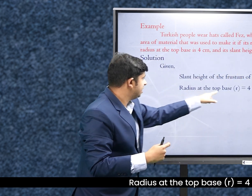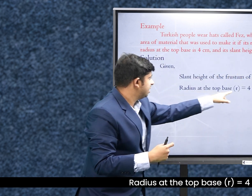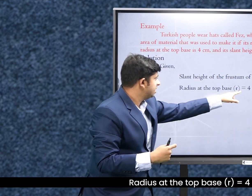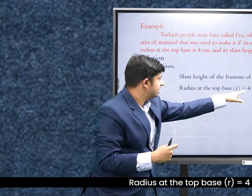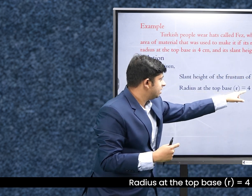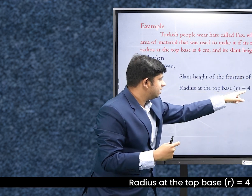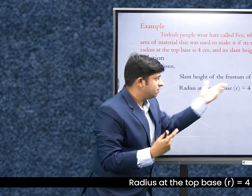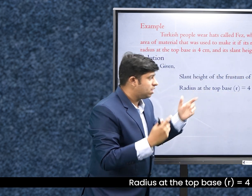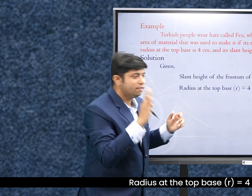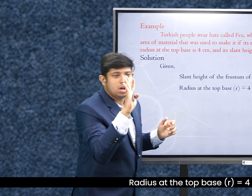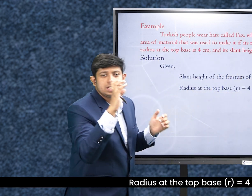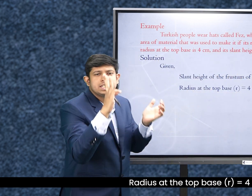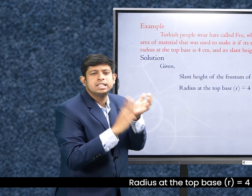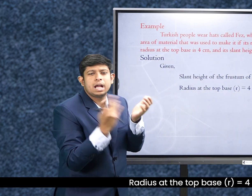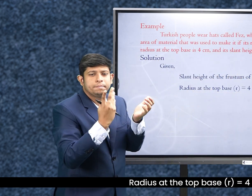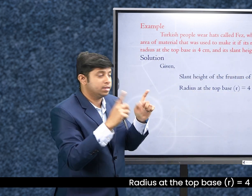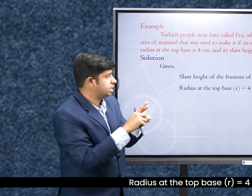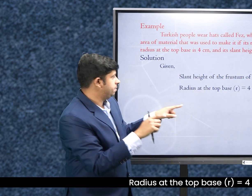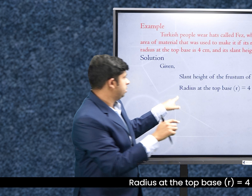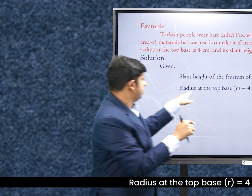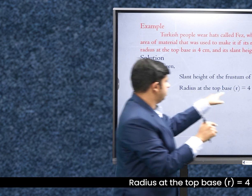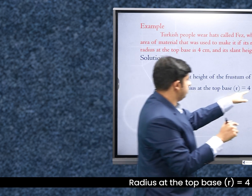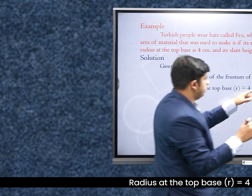Radius at the top base R is equal to 4 cm.